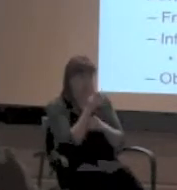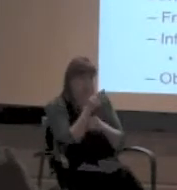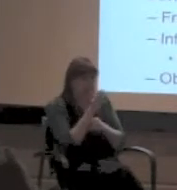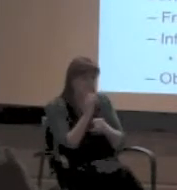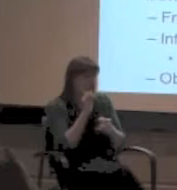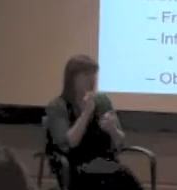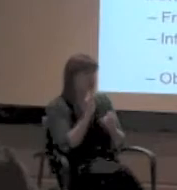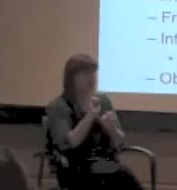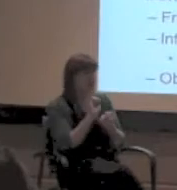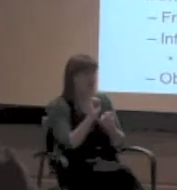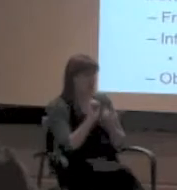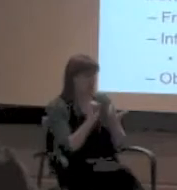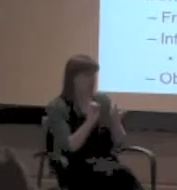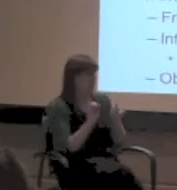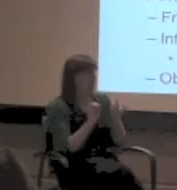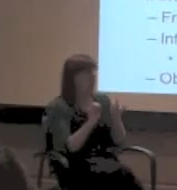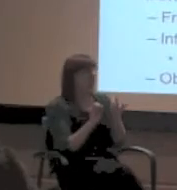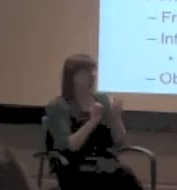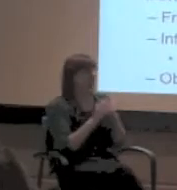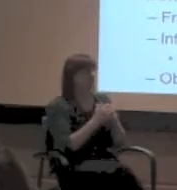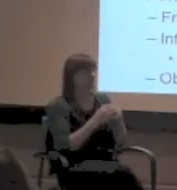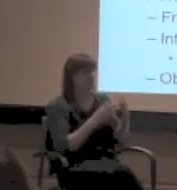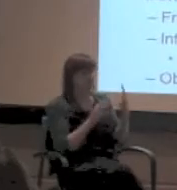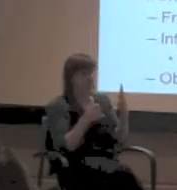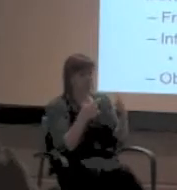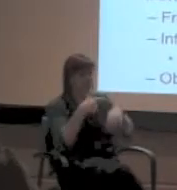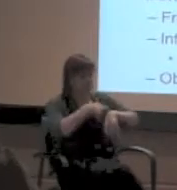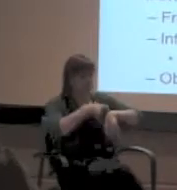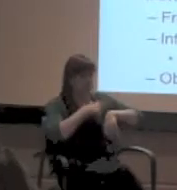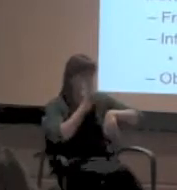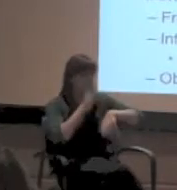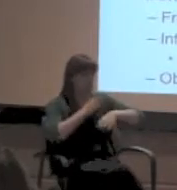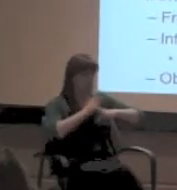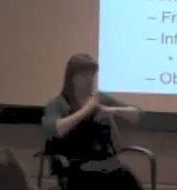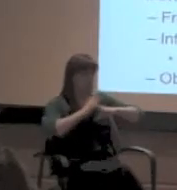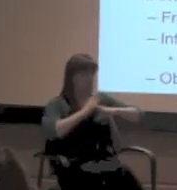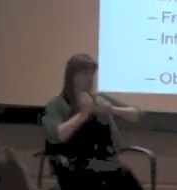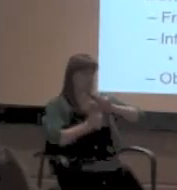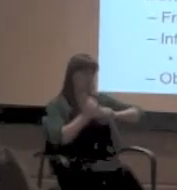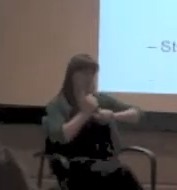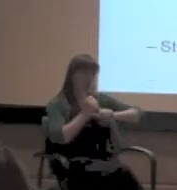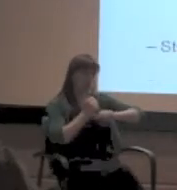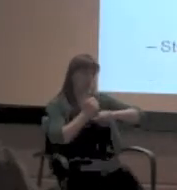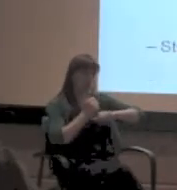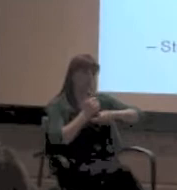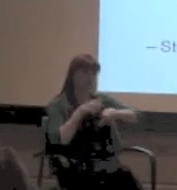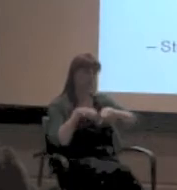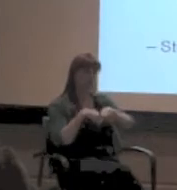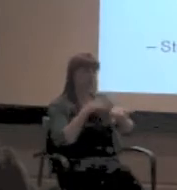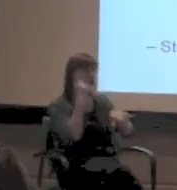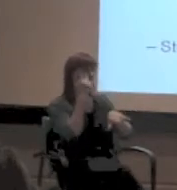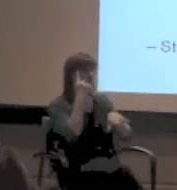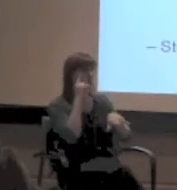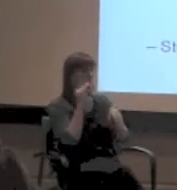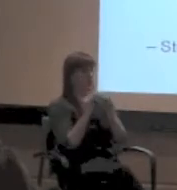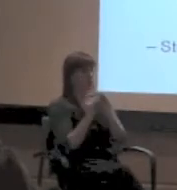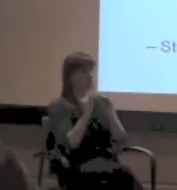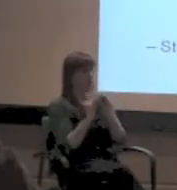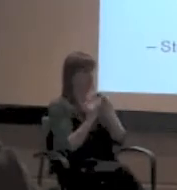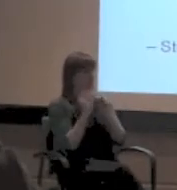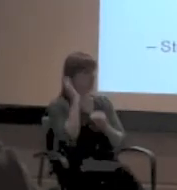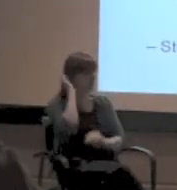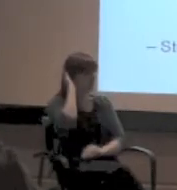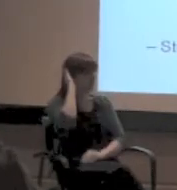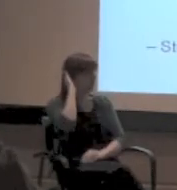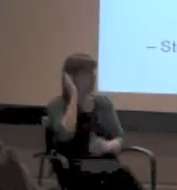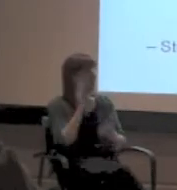10% of the time. And they block, which is the most common reason for fixing them.